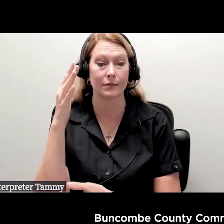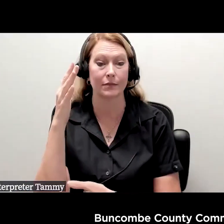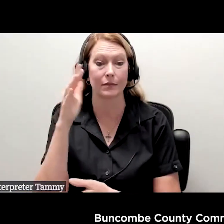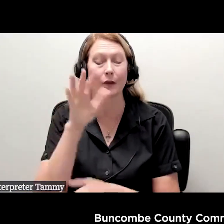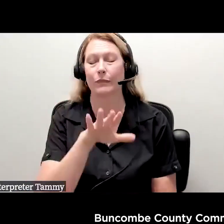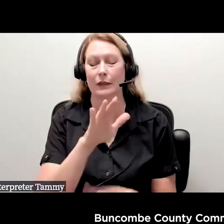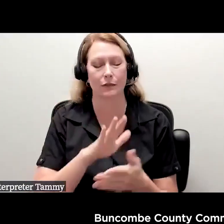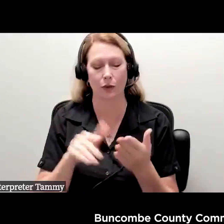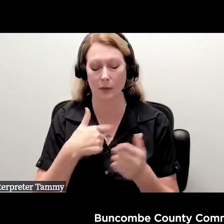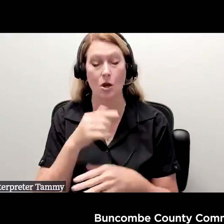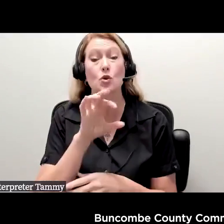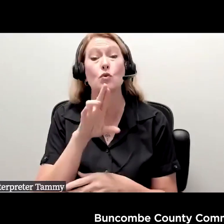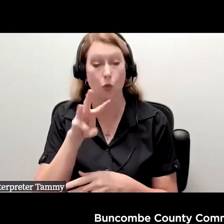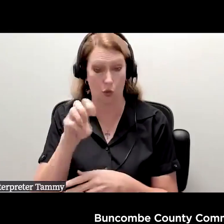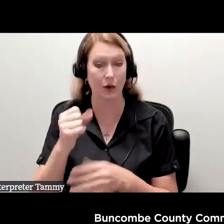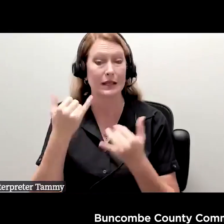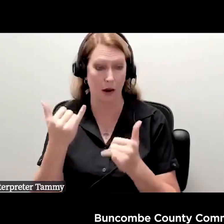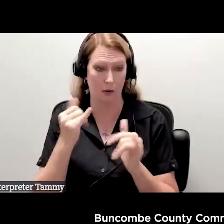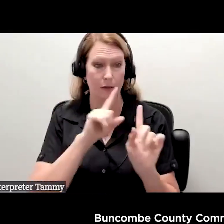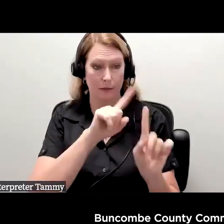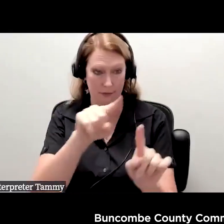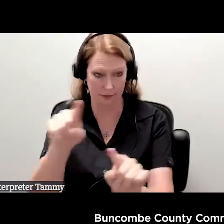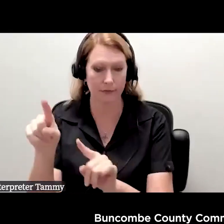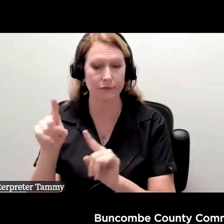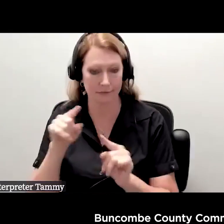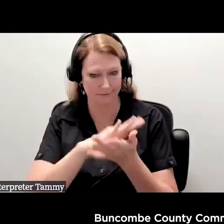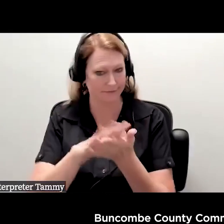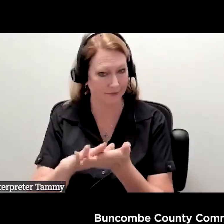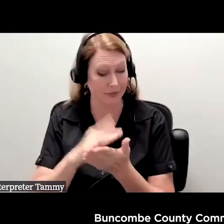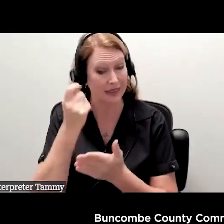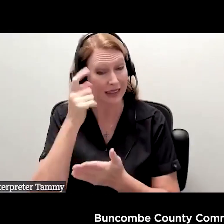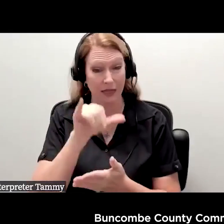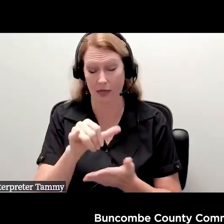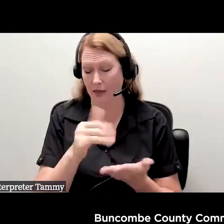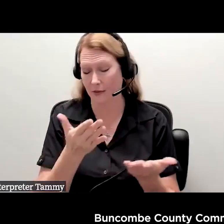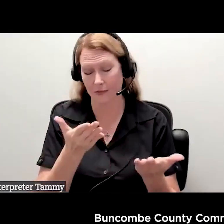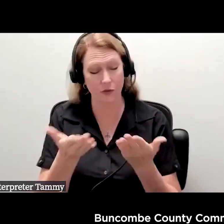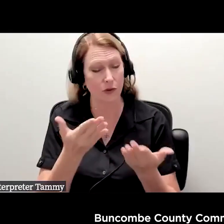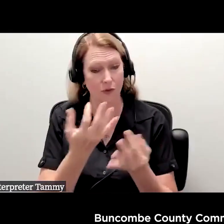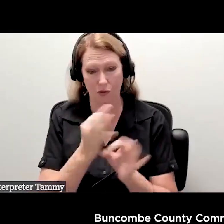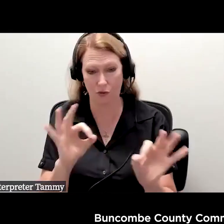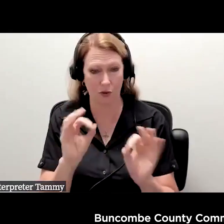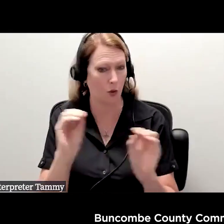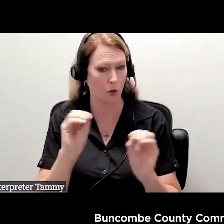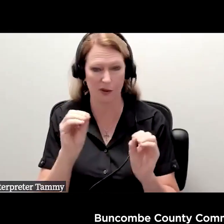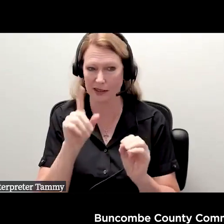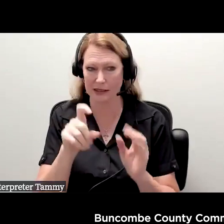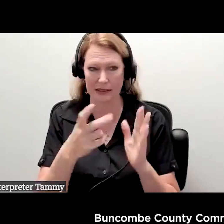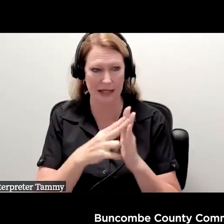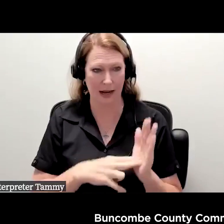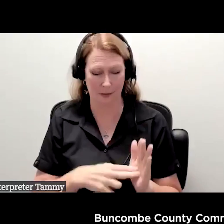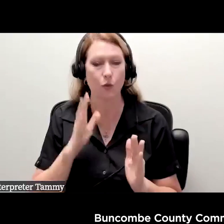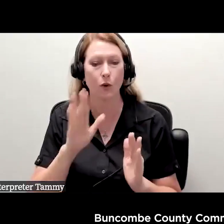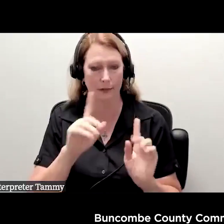back. So no rush to get this all out at once. Service is totally free and there's no sign up required.